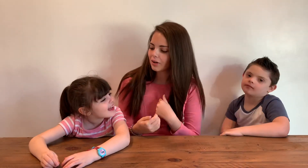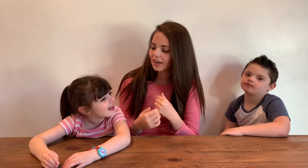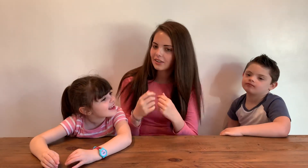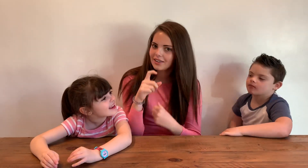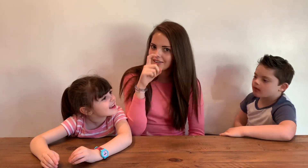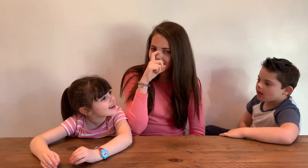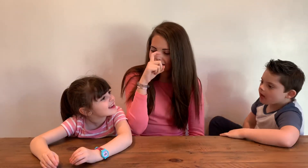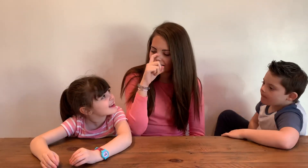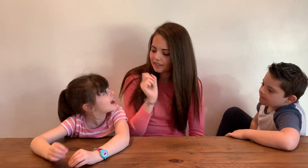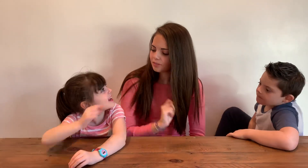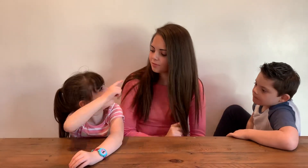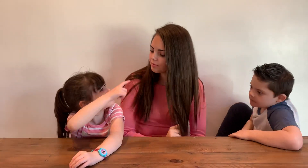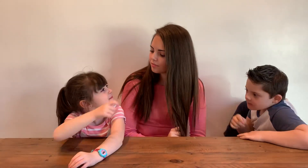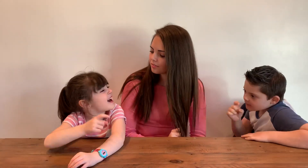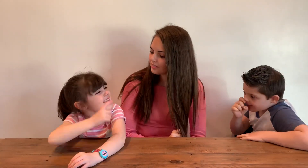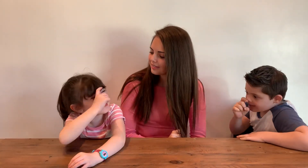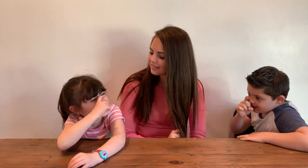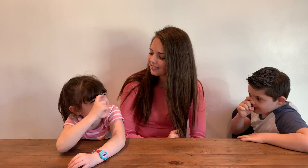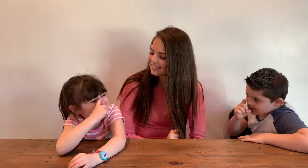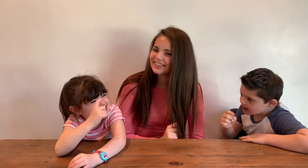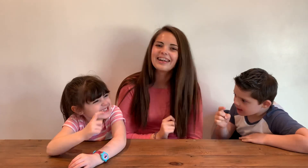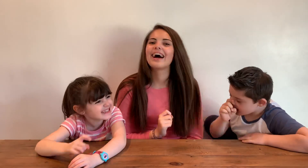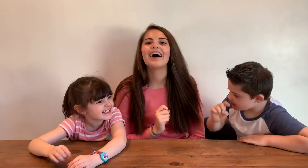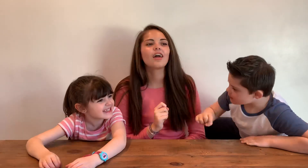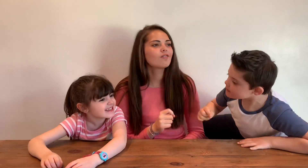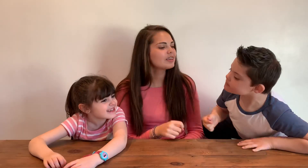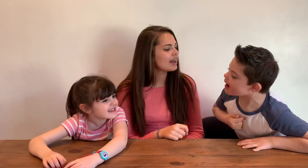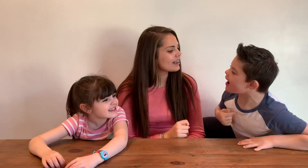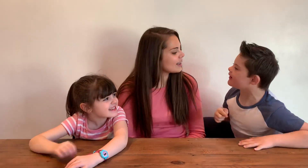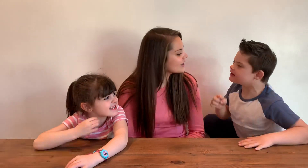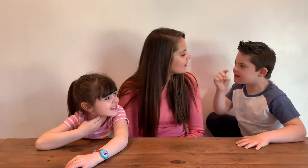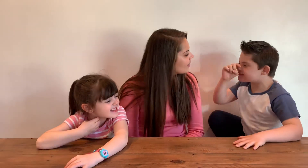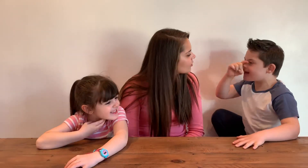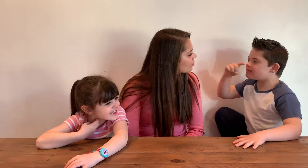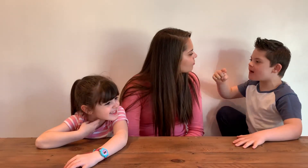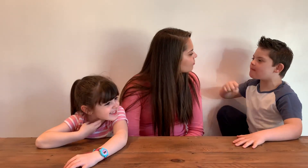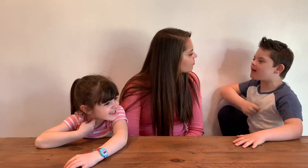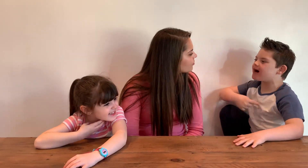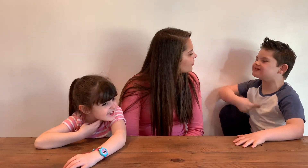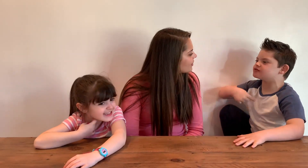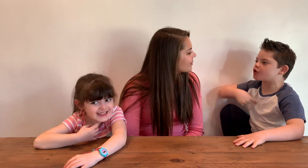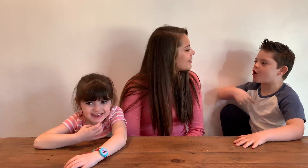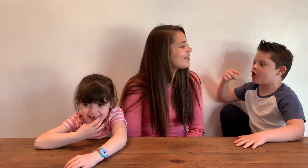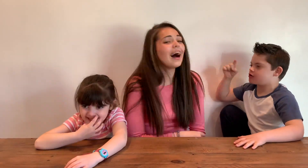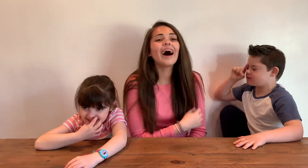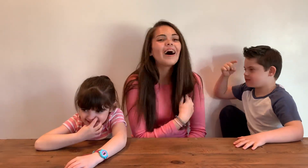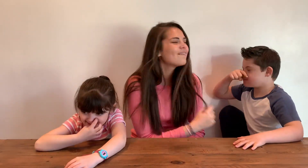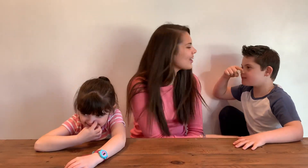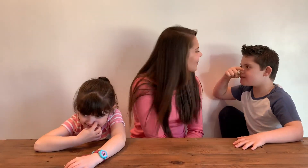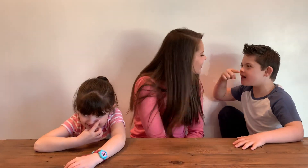my sister. And you're my sister. Yeah. And I'm my little. Oh, my your